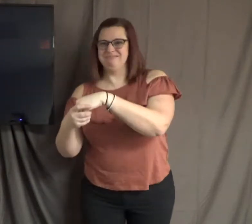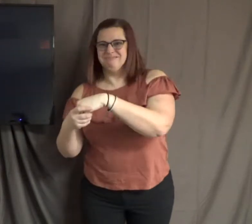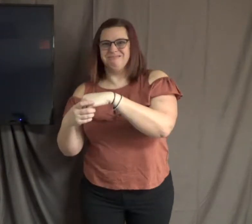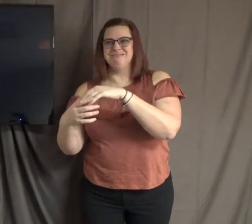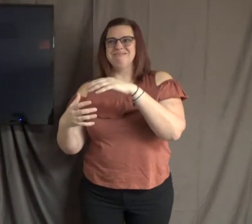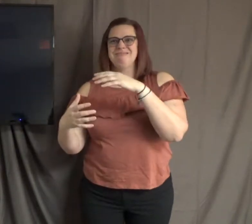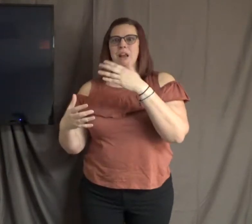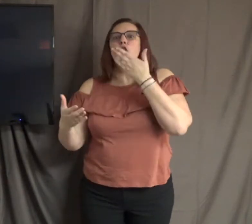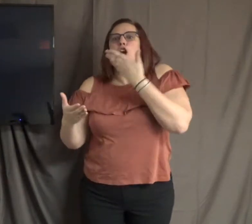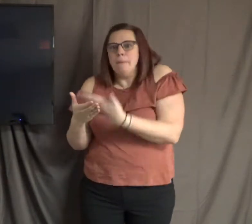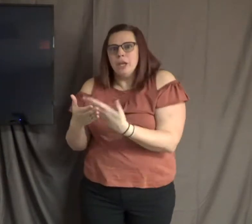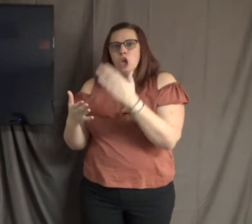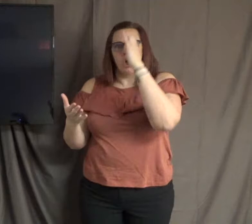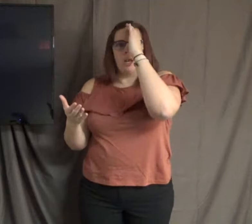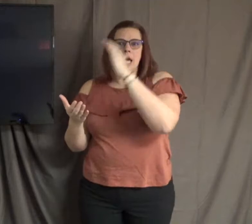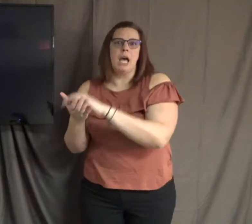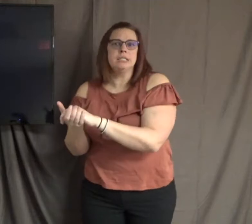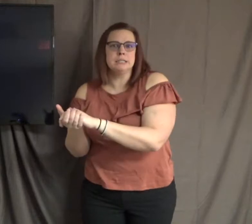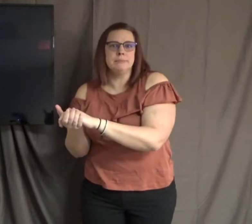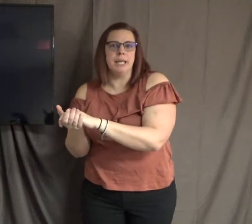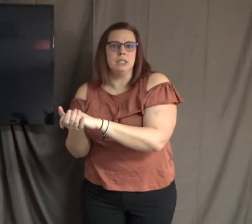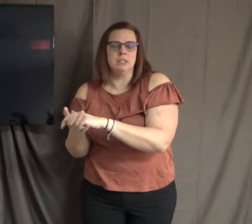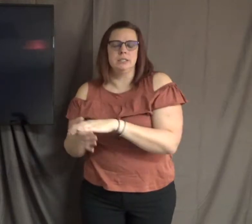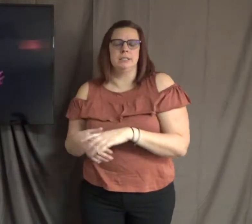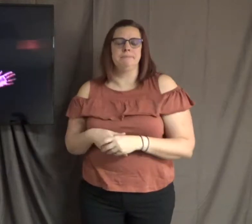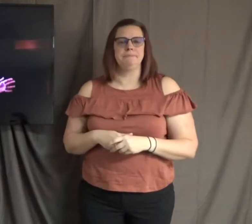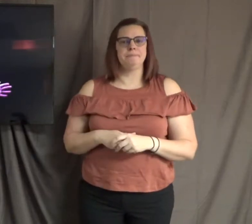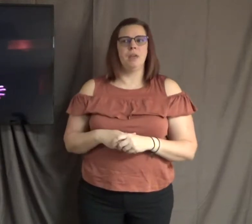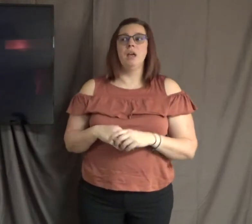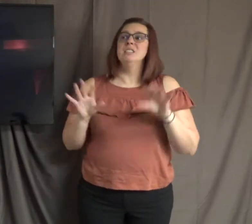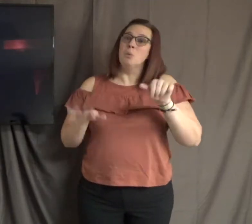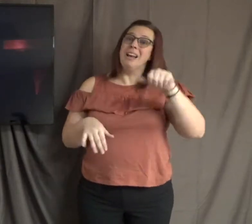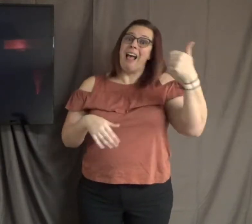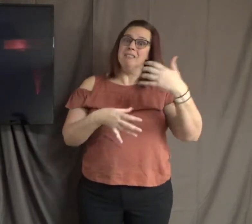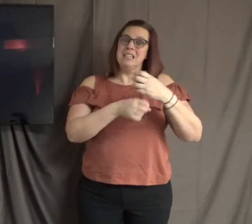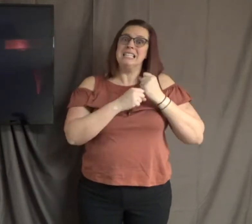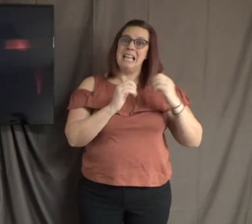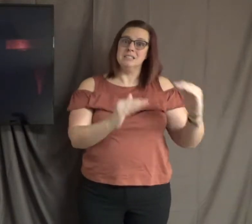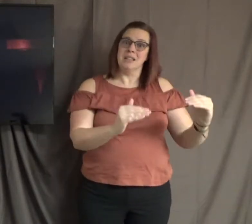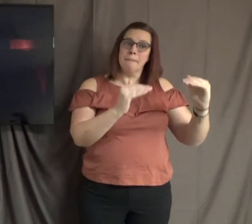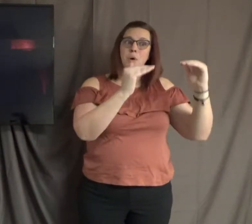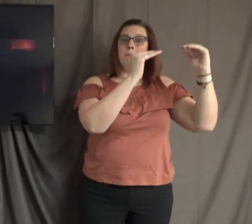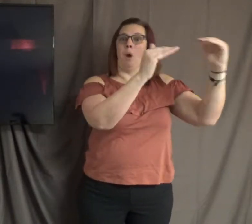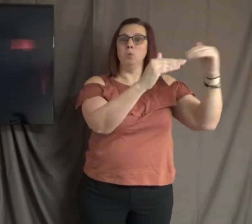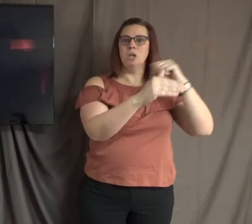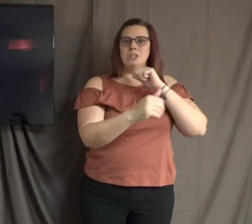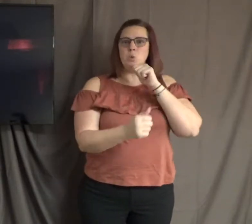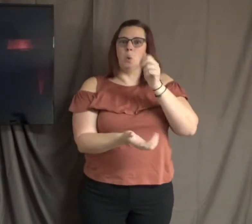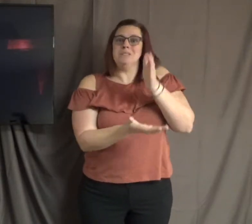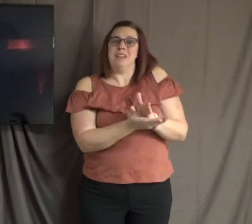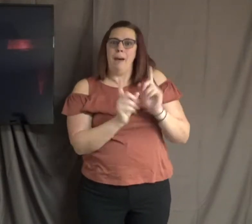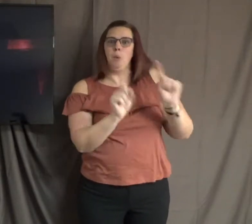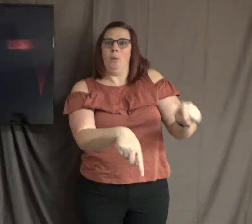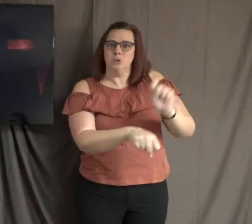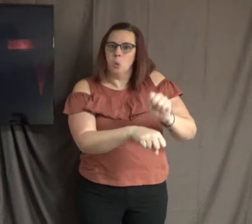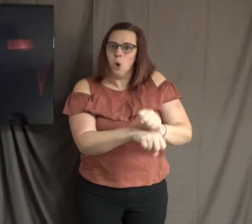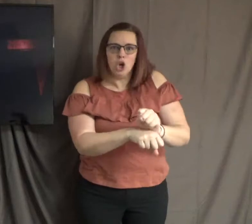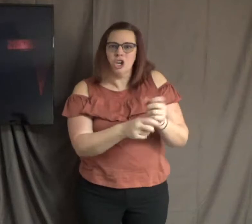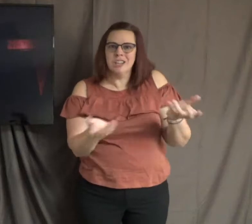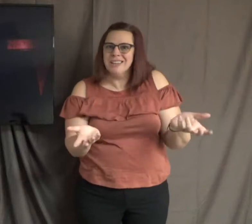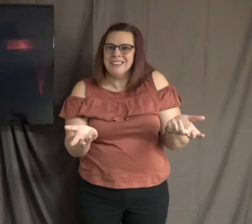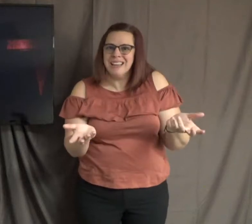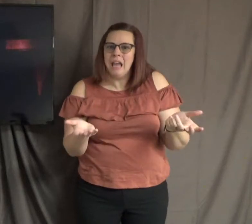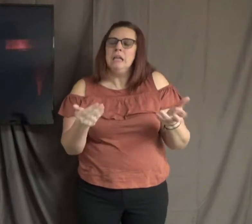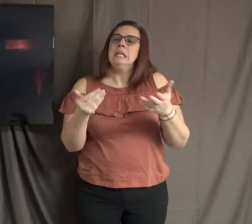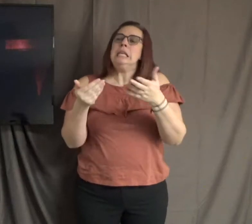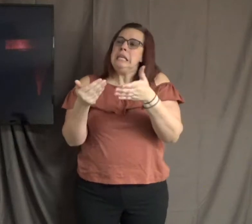withdrawal we want to do. Someone else gets the promotion, don't just stop going to work. You know, it's easy to